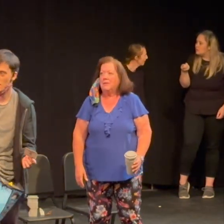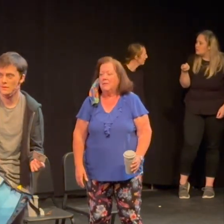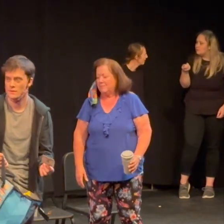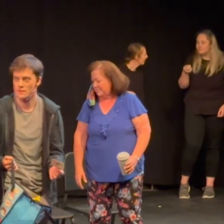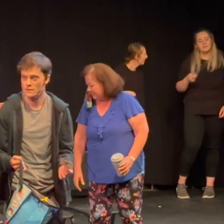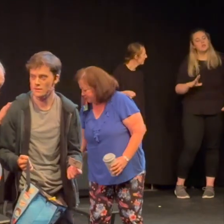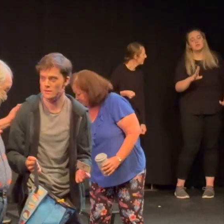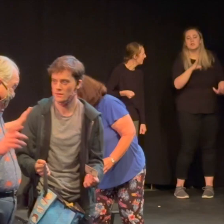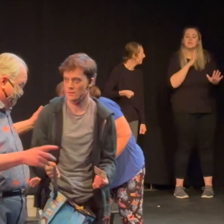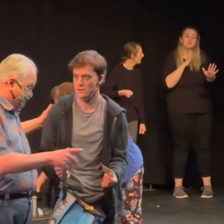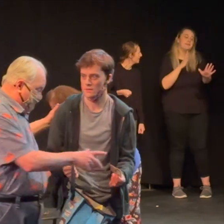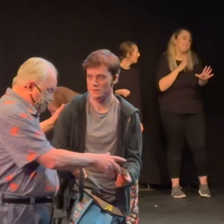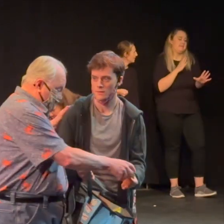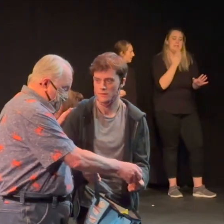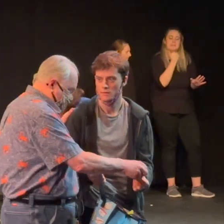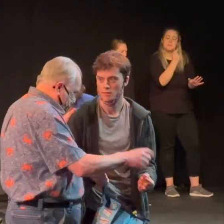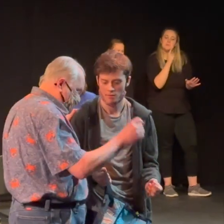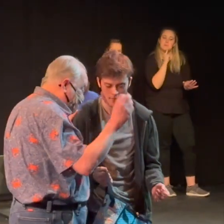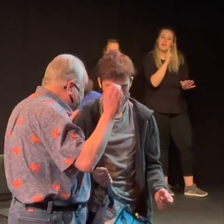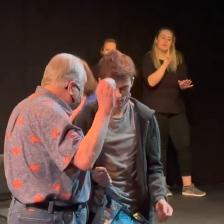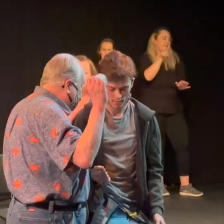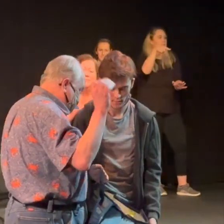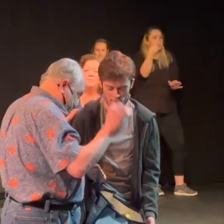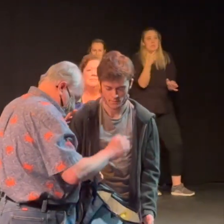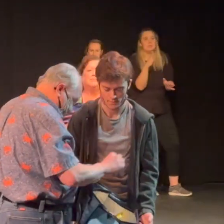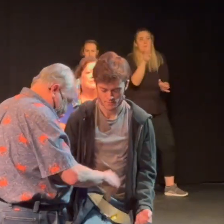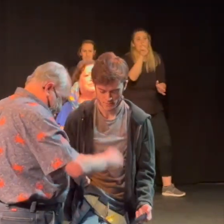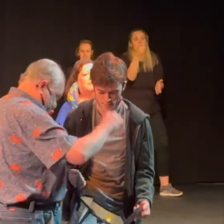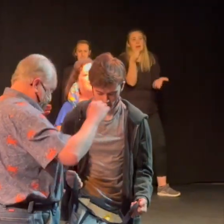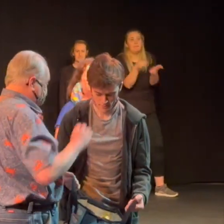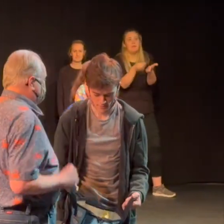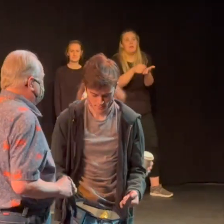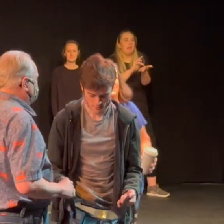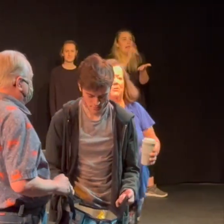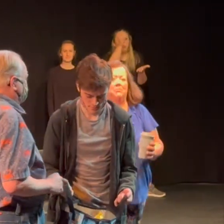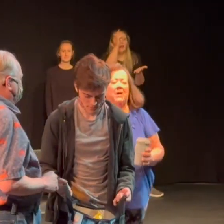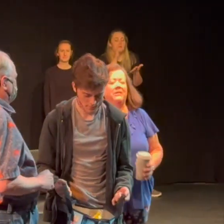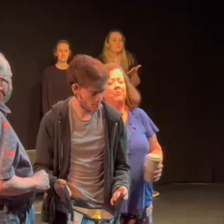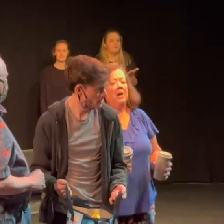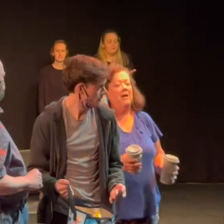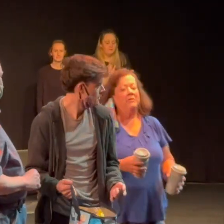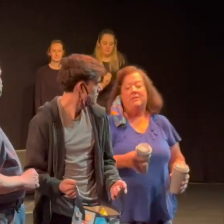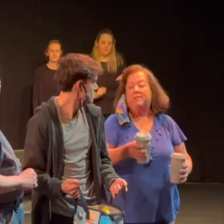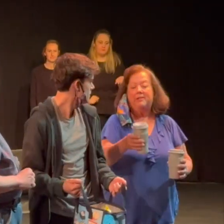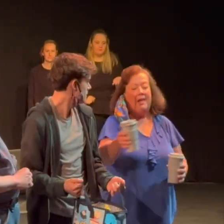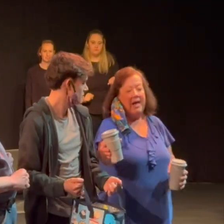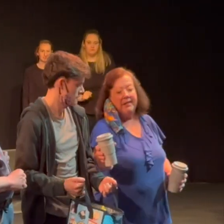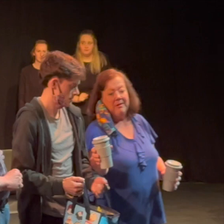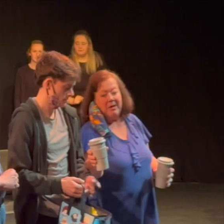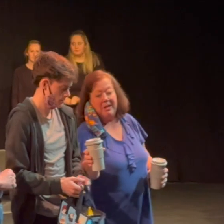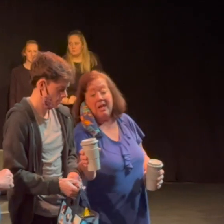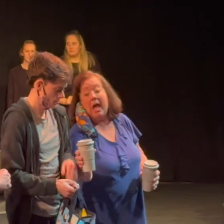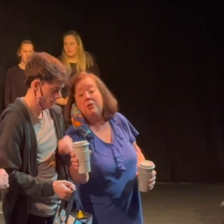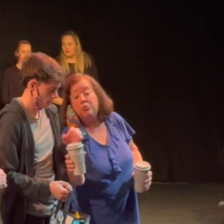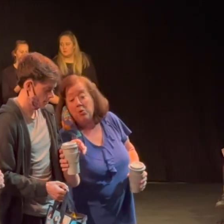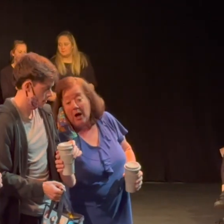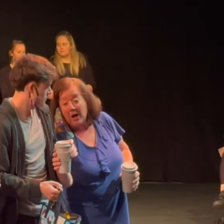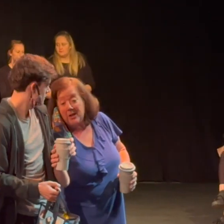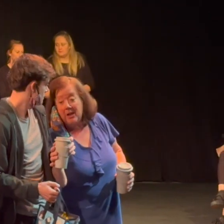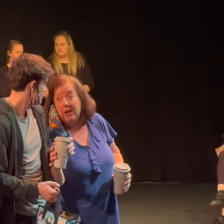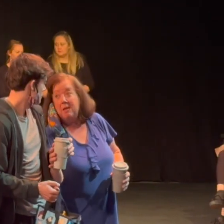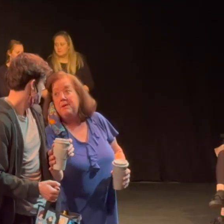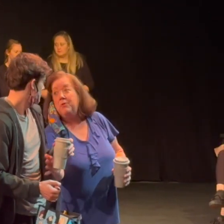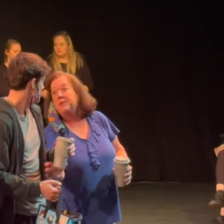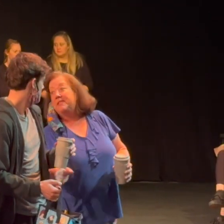It's fine, honey. Really. It's just glorified bus fare. Might as well just take the money and